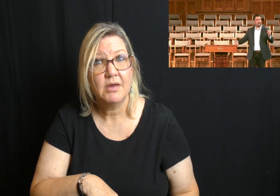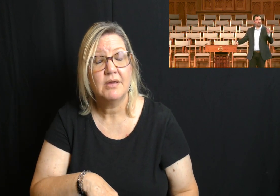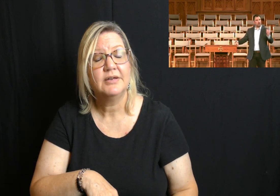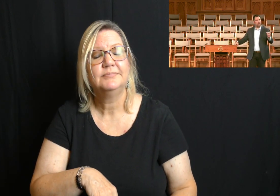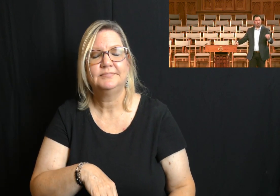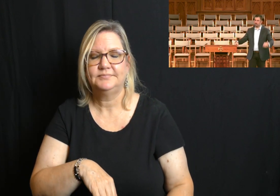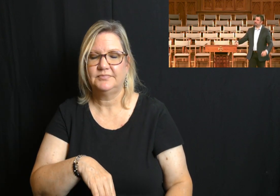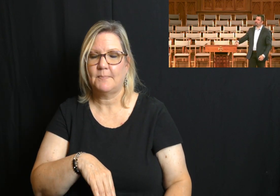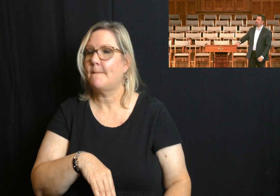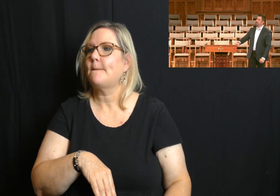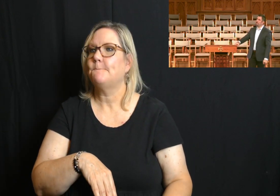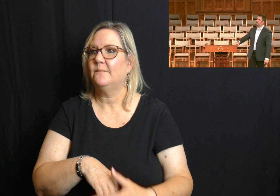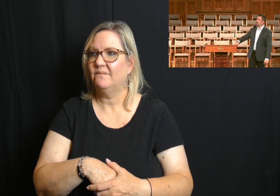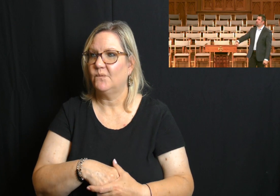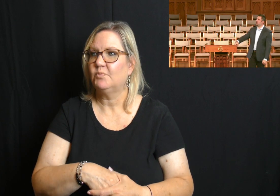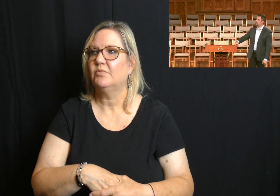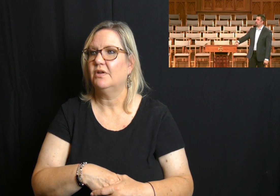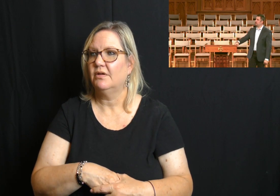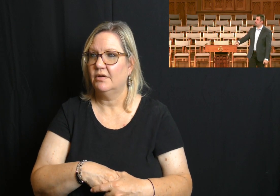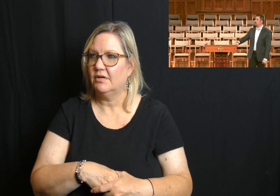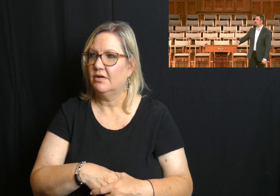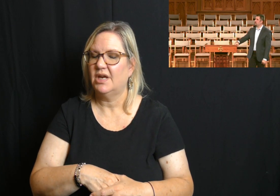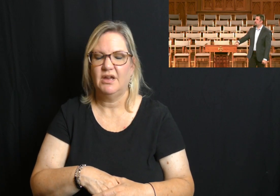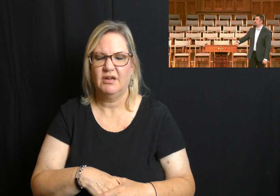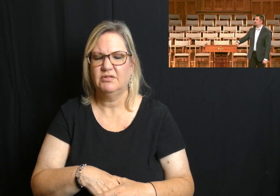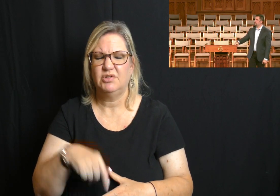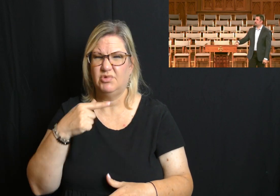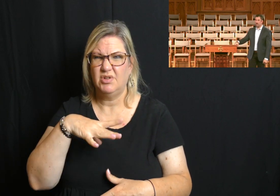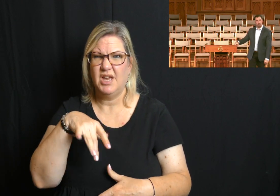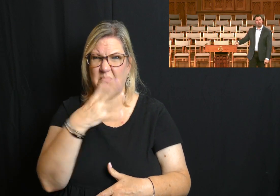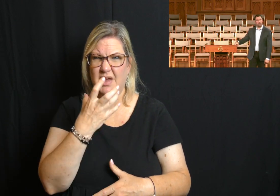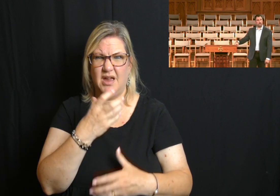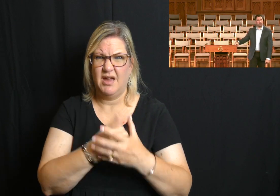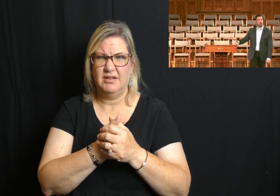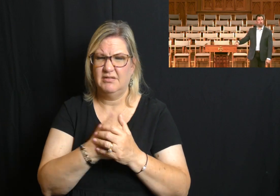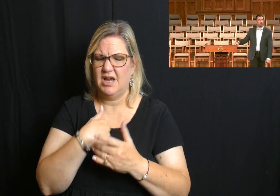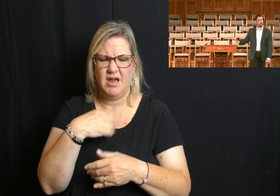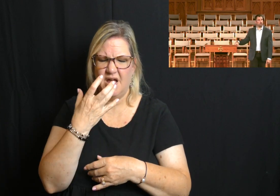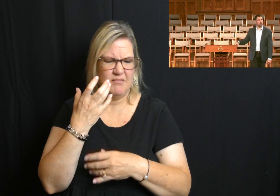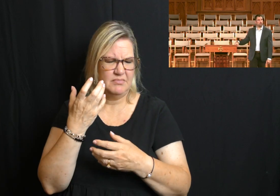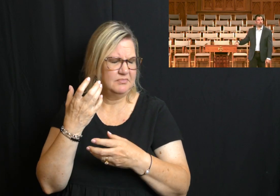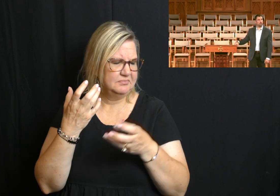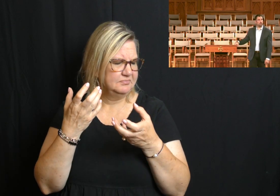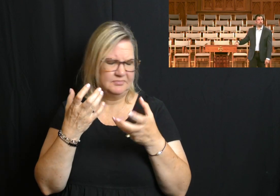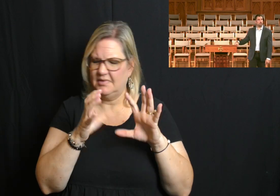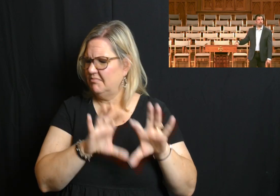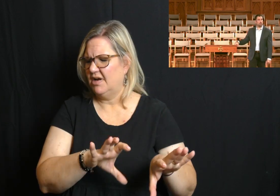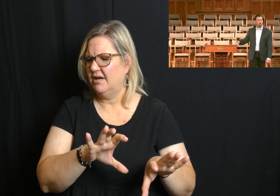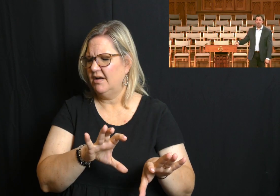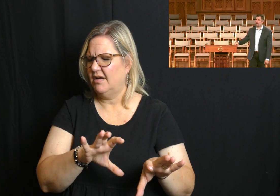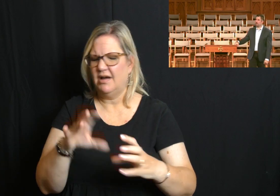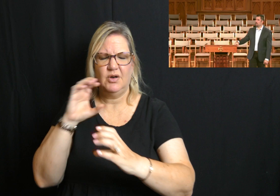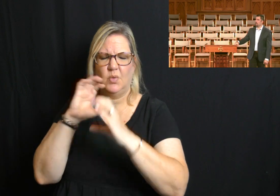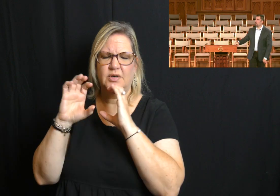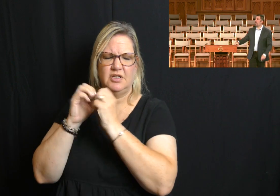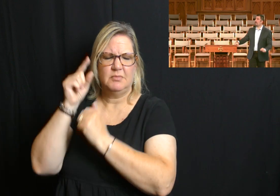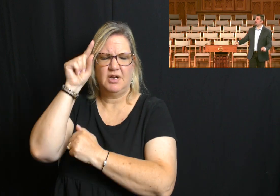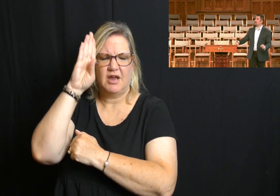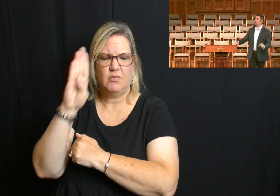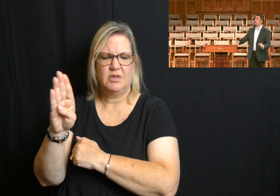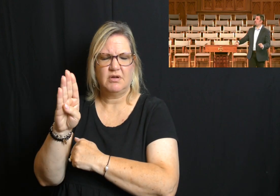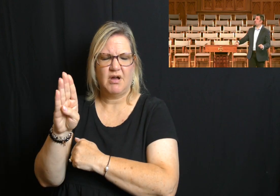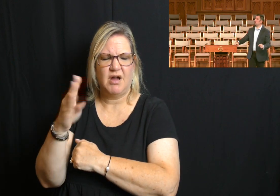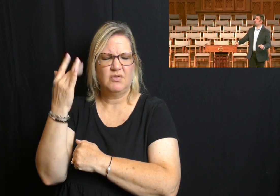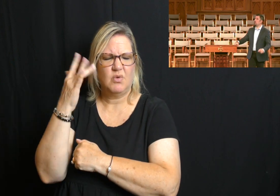I said, let's pray. Mm-hmm. I don't want to talk with God right now. I'm pretty angry with him. Why? Why